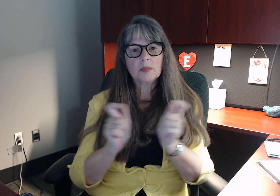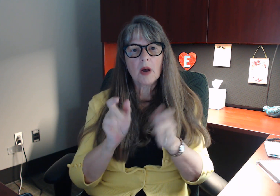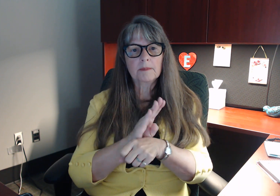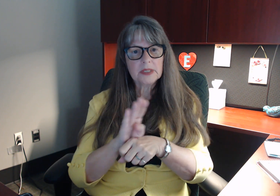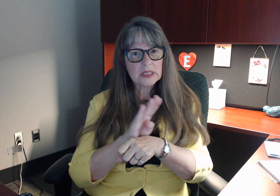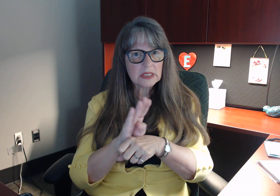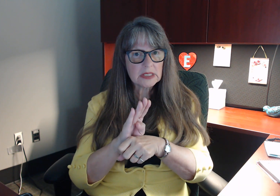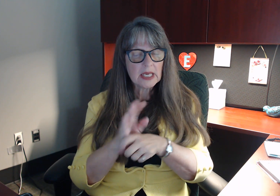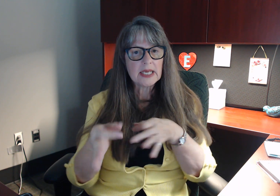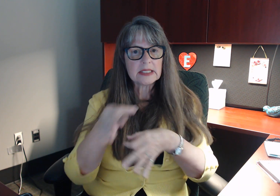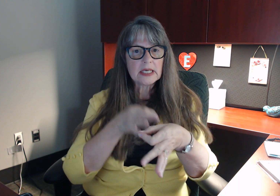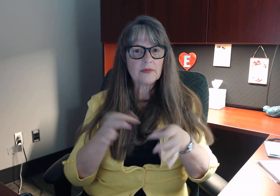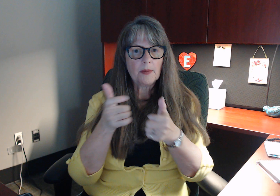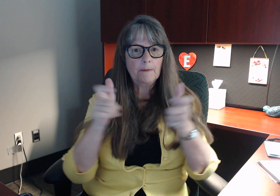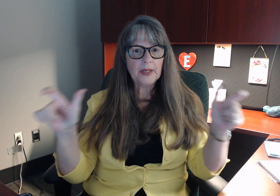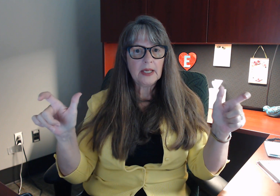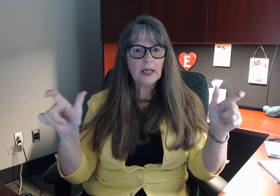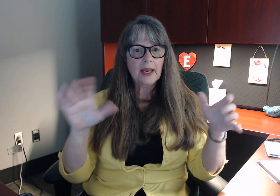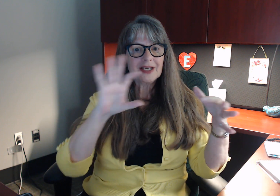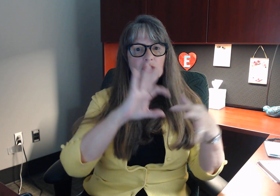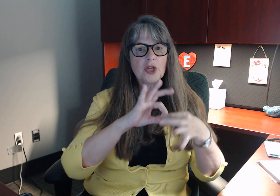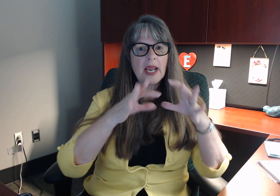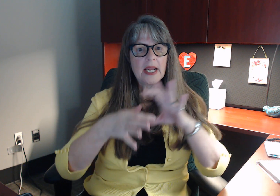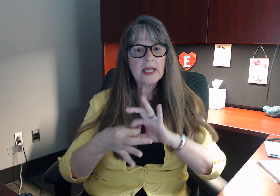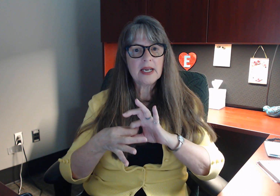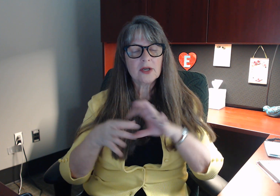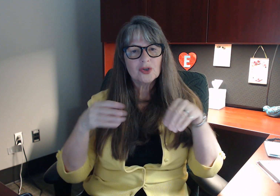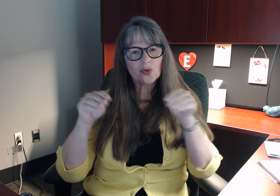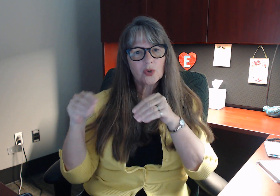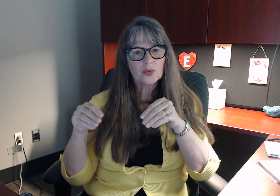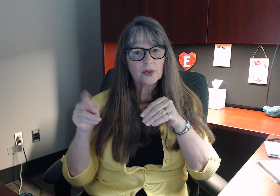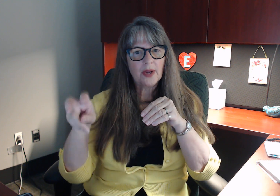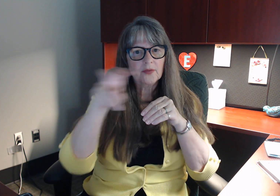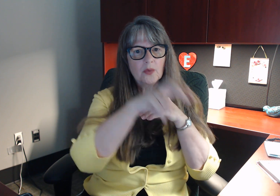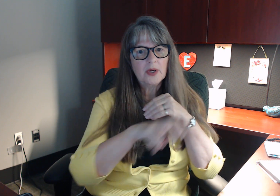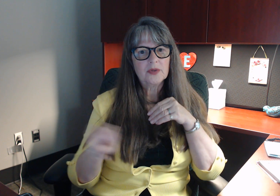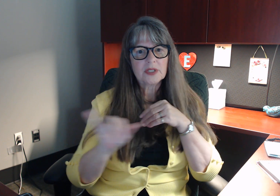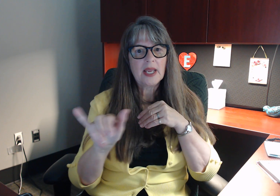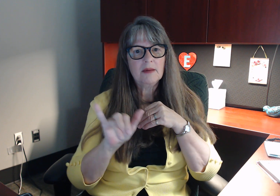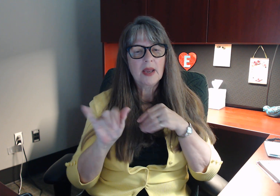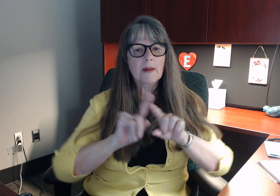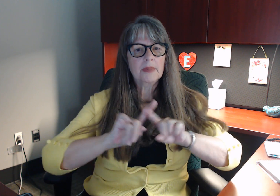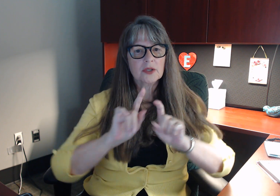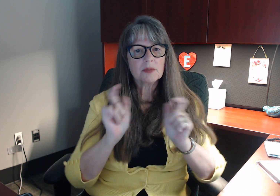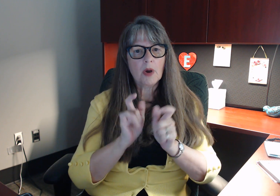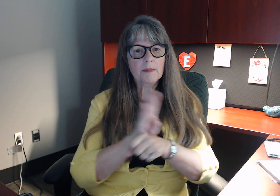small businesses instead of the big chain stores where they're everywhere the same. But small